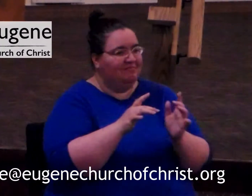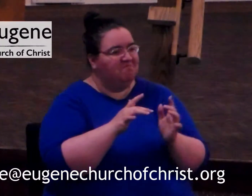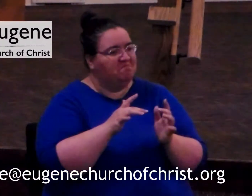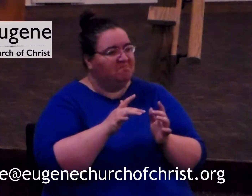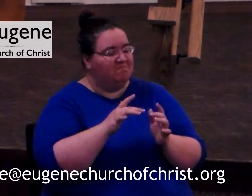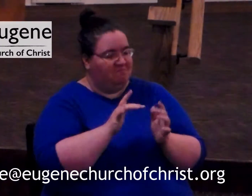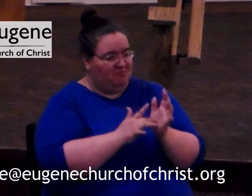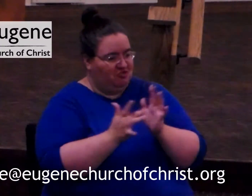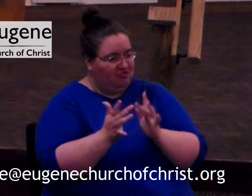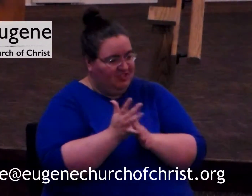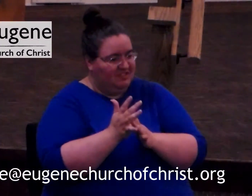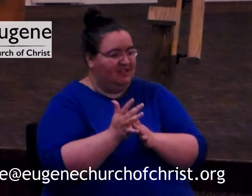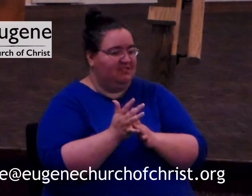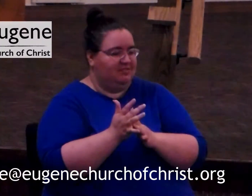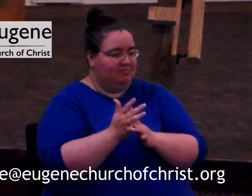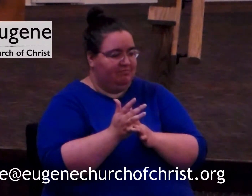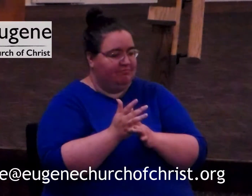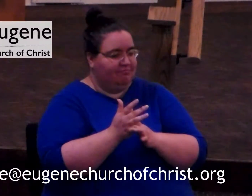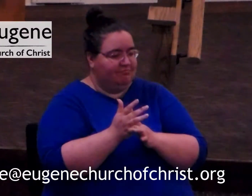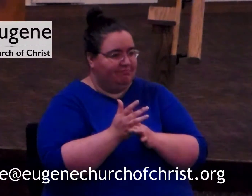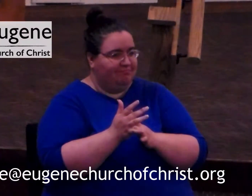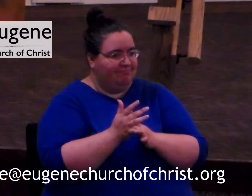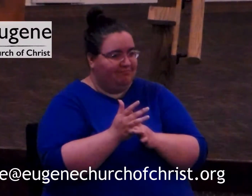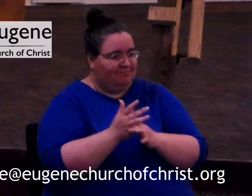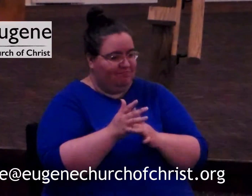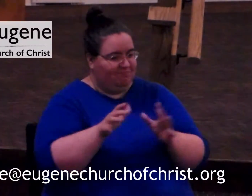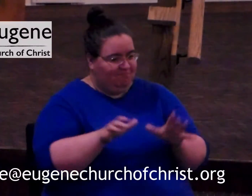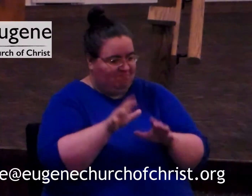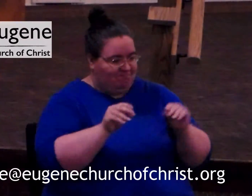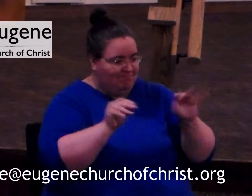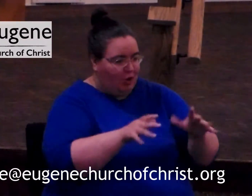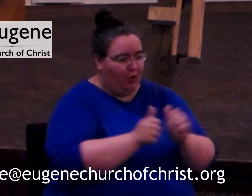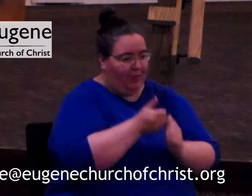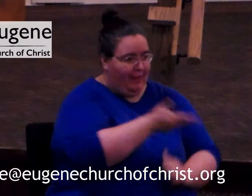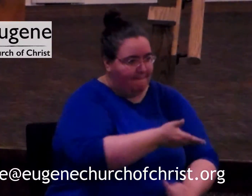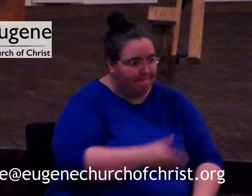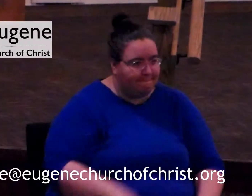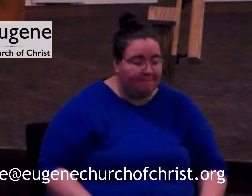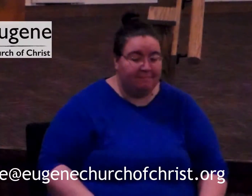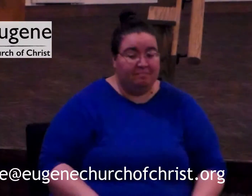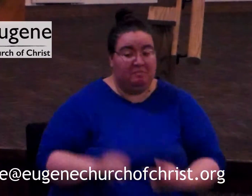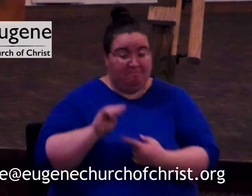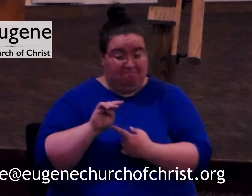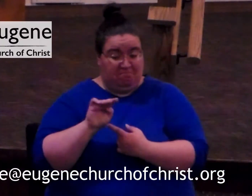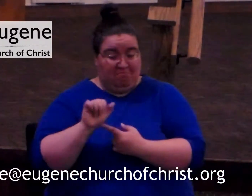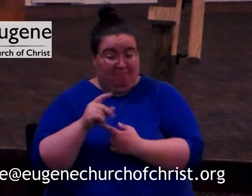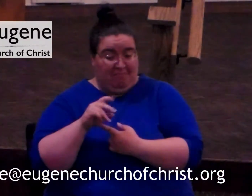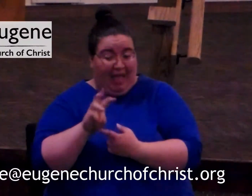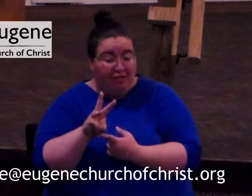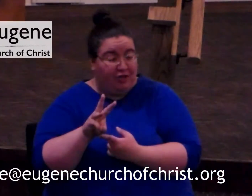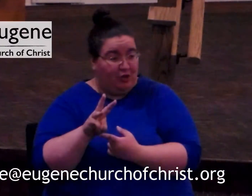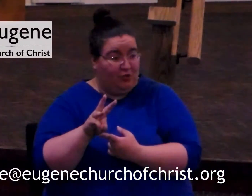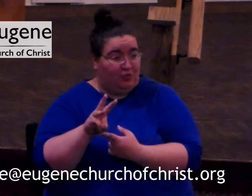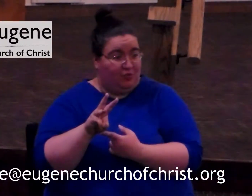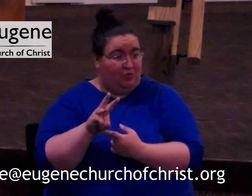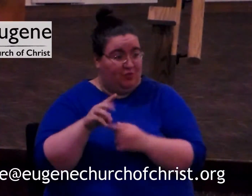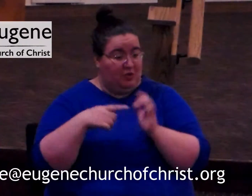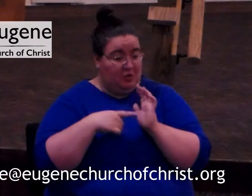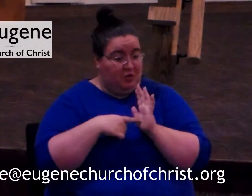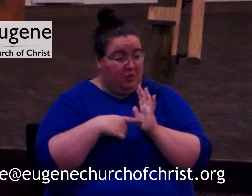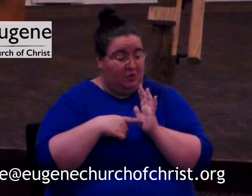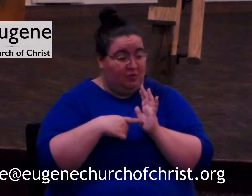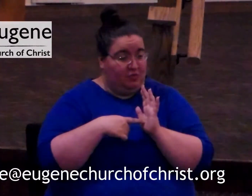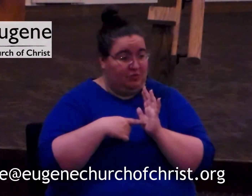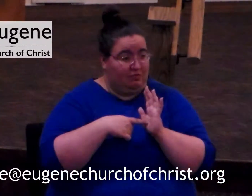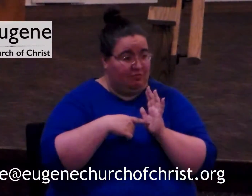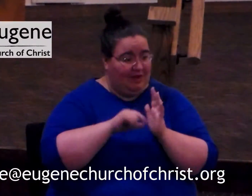folks is, to the Jewish custom, they are unclean. Because Lazarus was dead, and dead is about as unclean as it